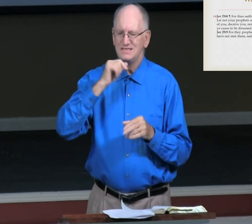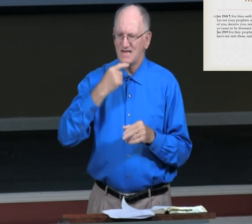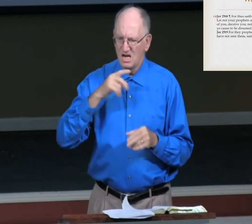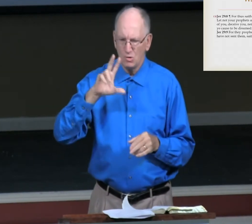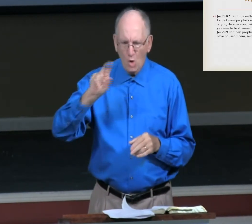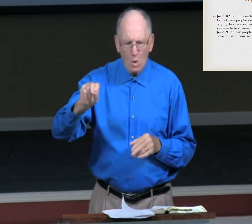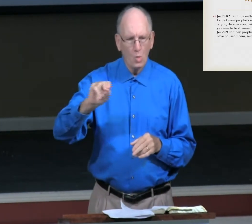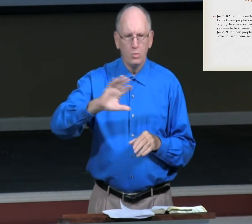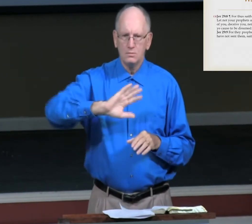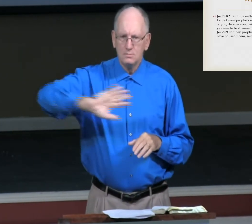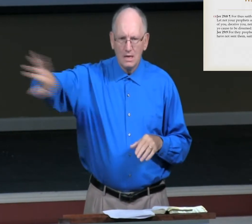Ignore that. Say no.